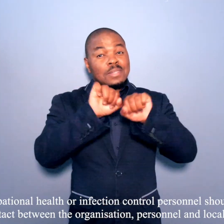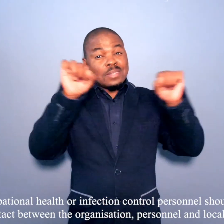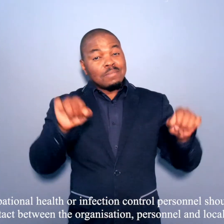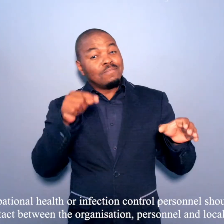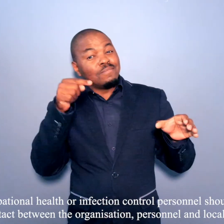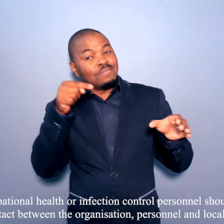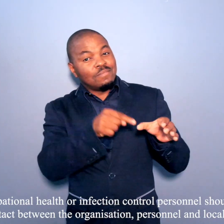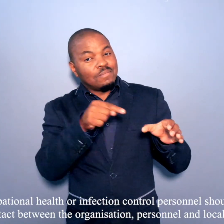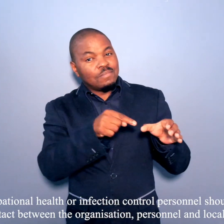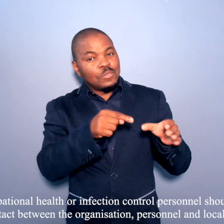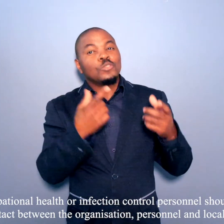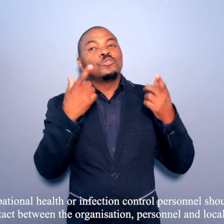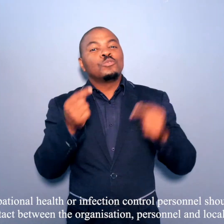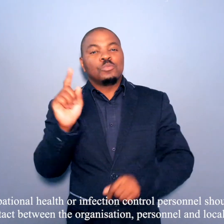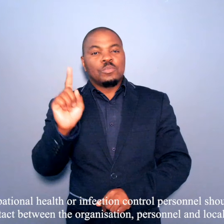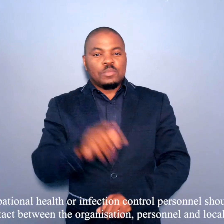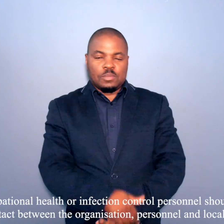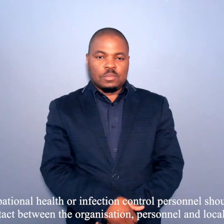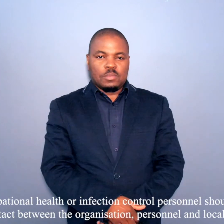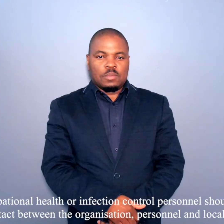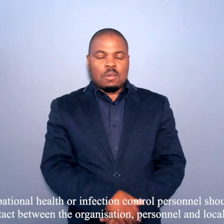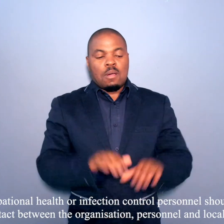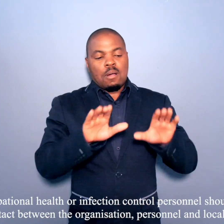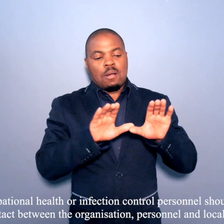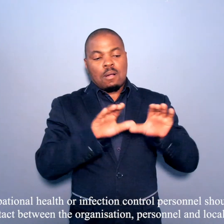organization, personnel, and local health facility.